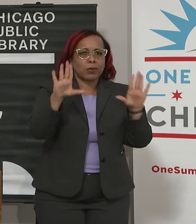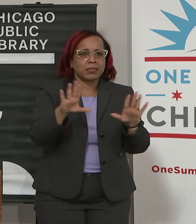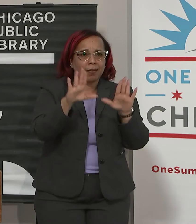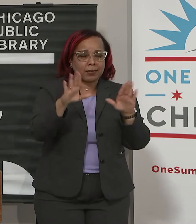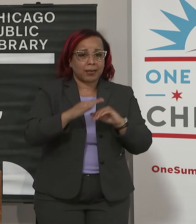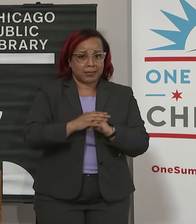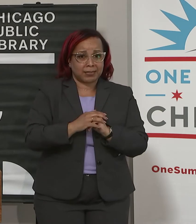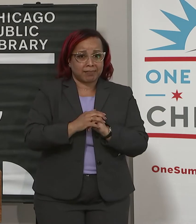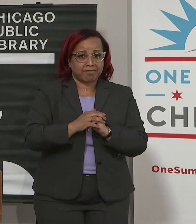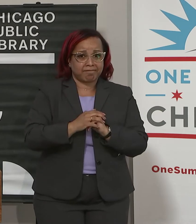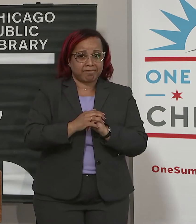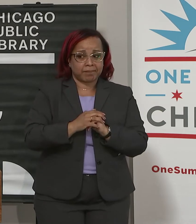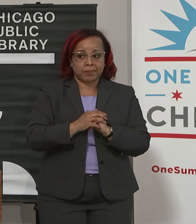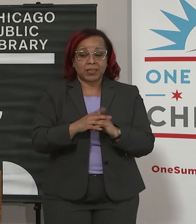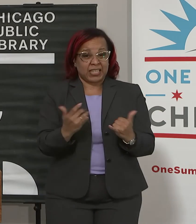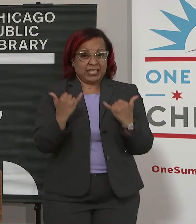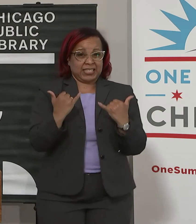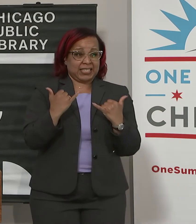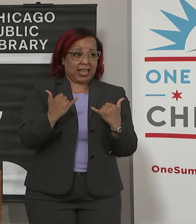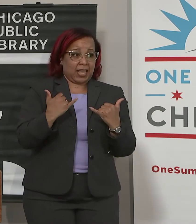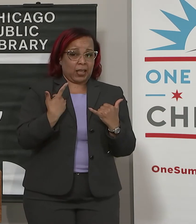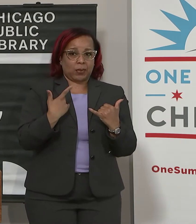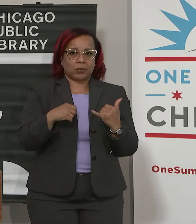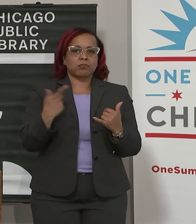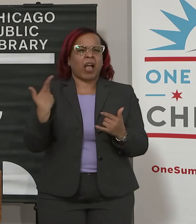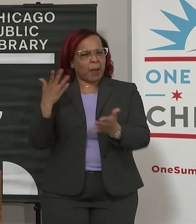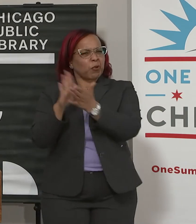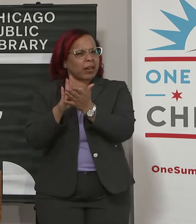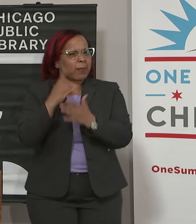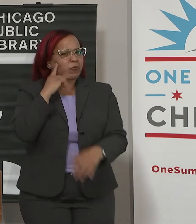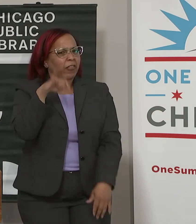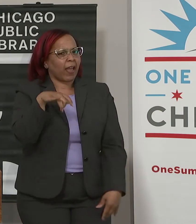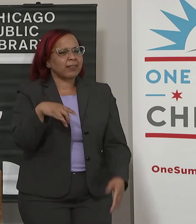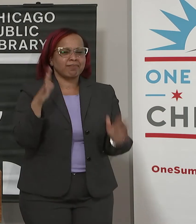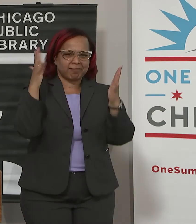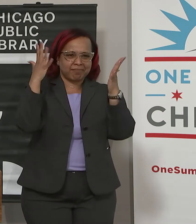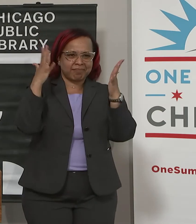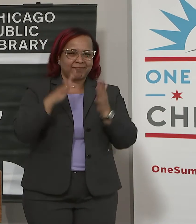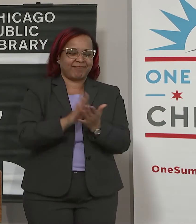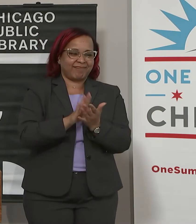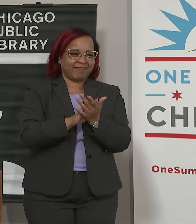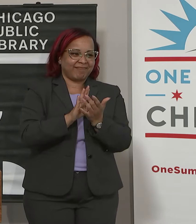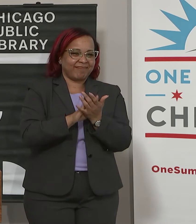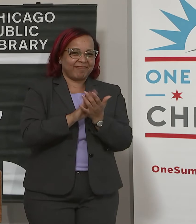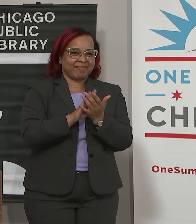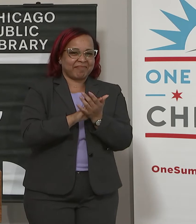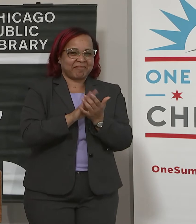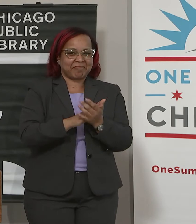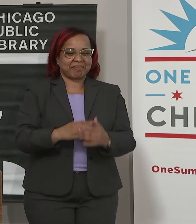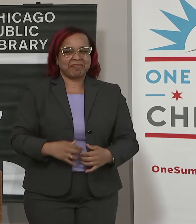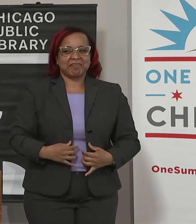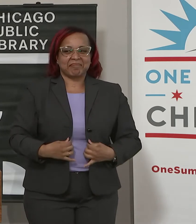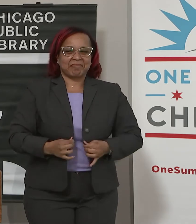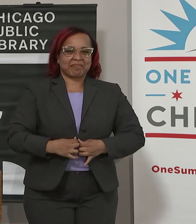Sundays. Today I have the privilege. I'm going to clap for that. Okay. Thank you.